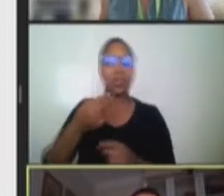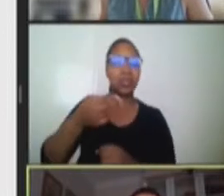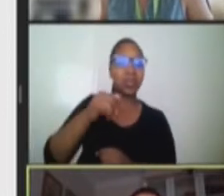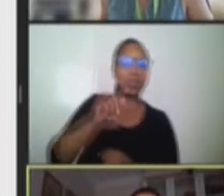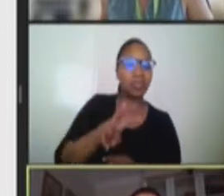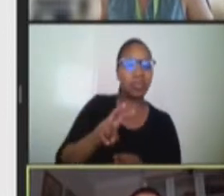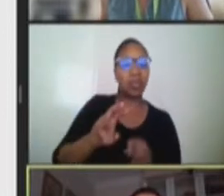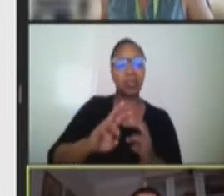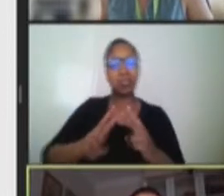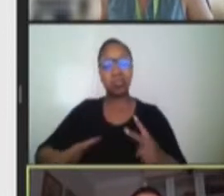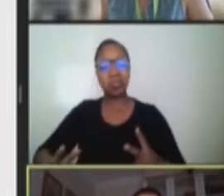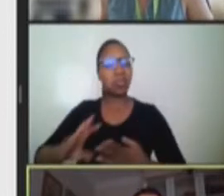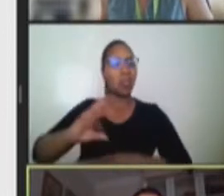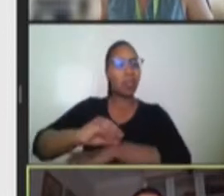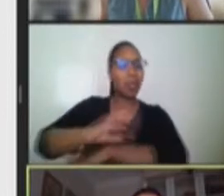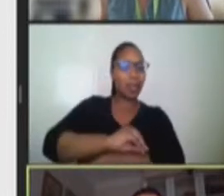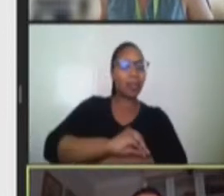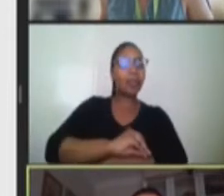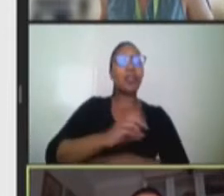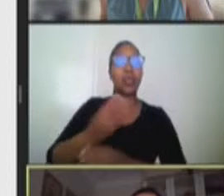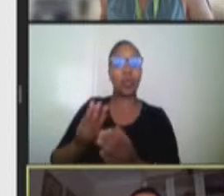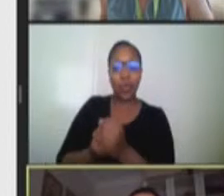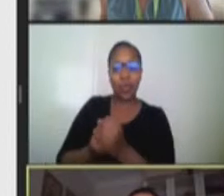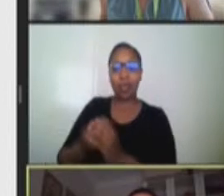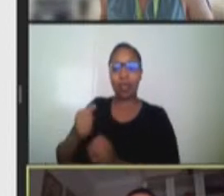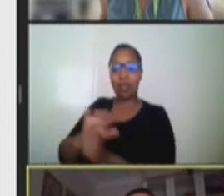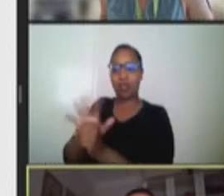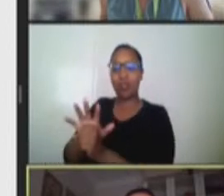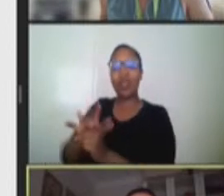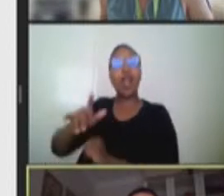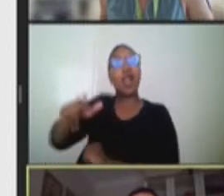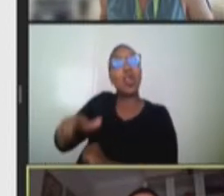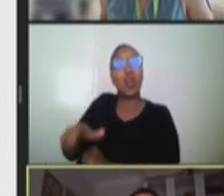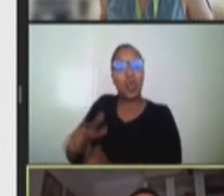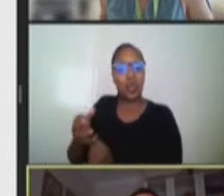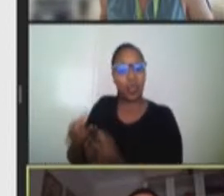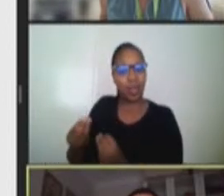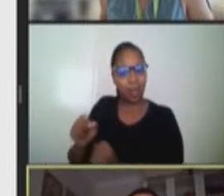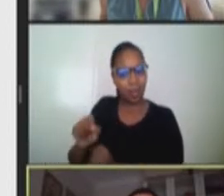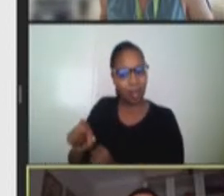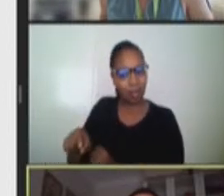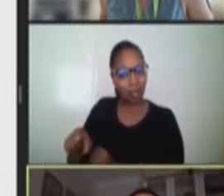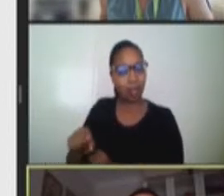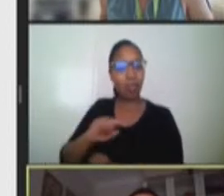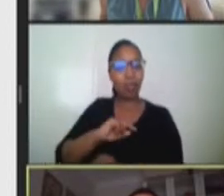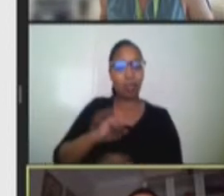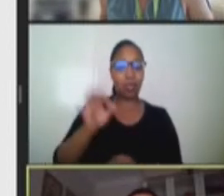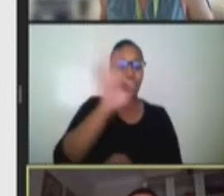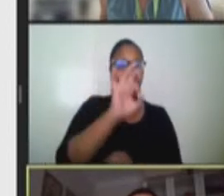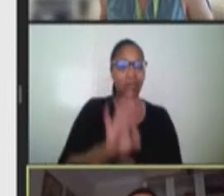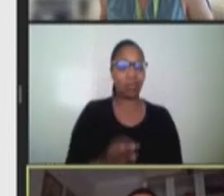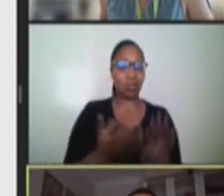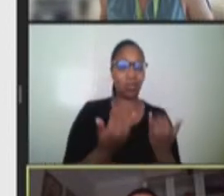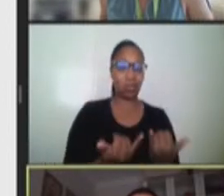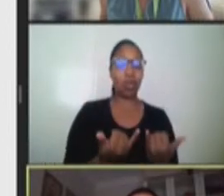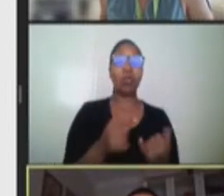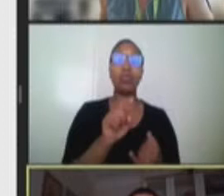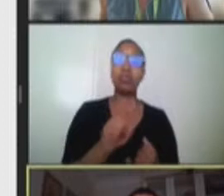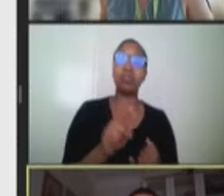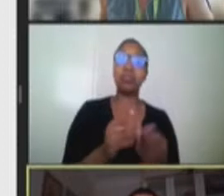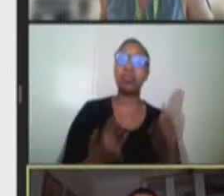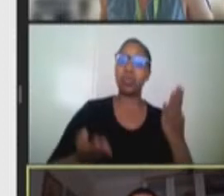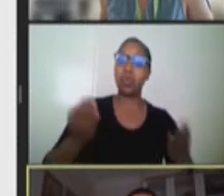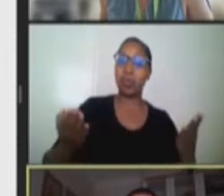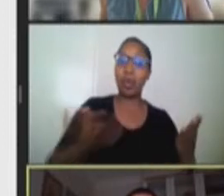with COVID-19 with comorbidities is quite low. This is the percentage of admissions in Tshwane with